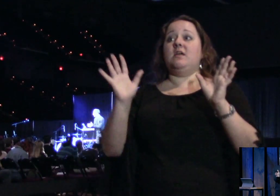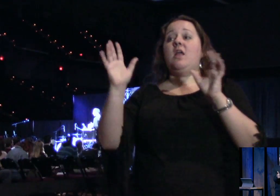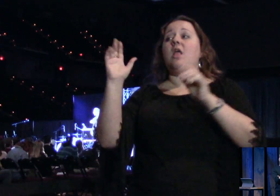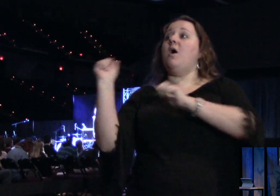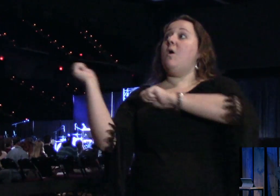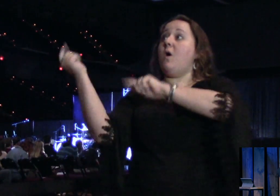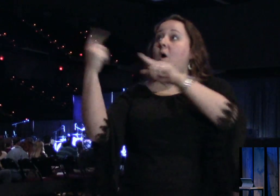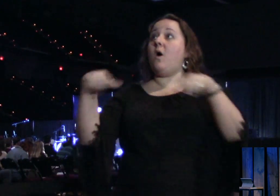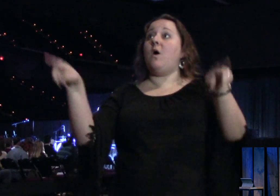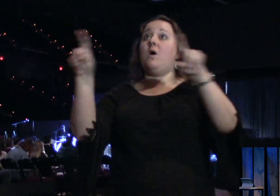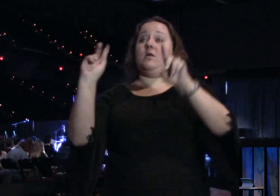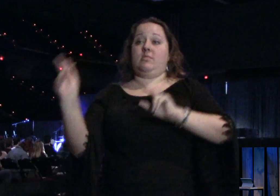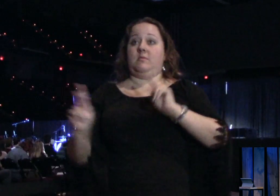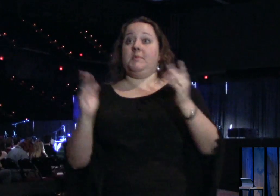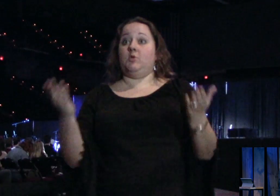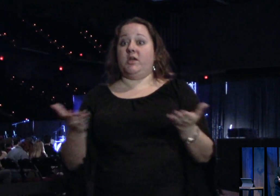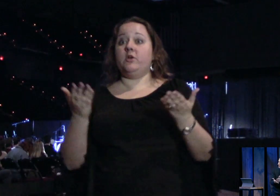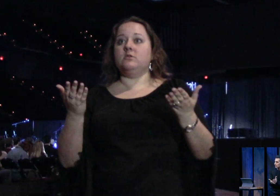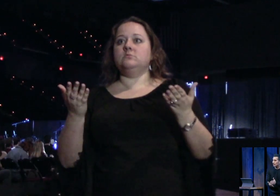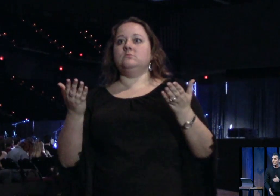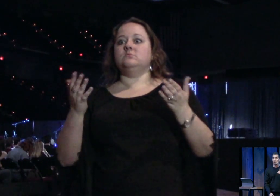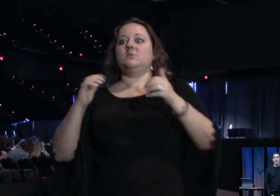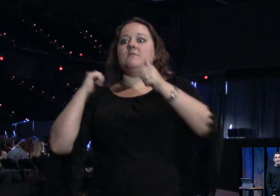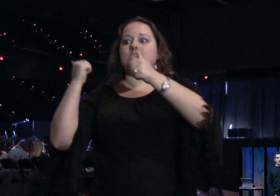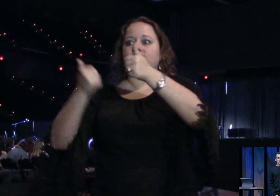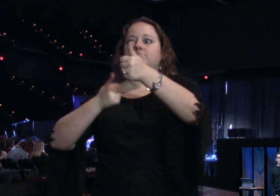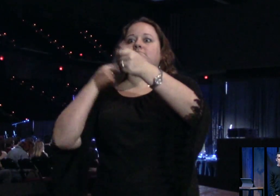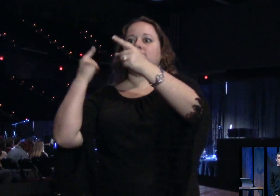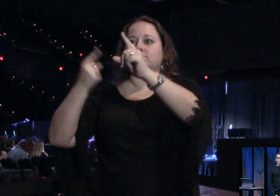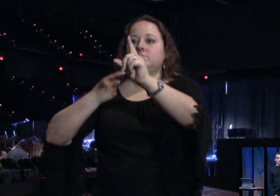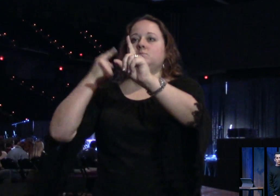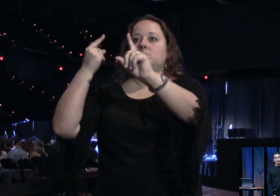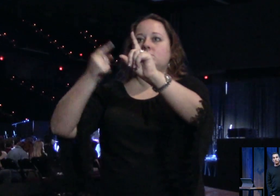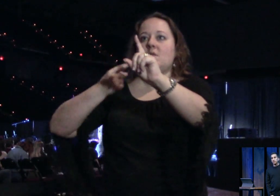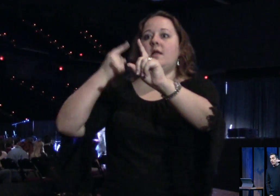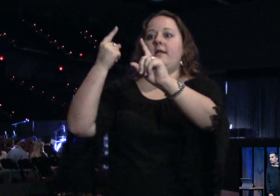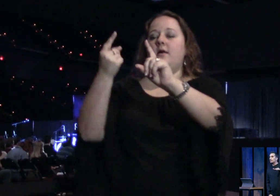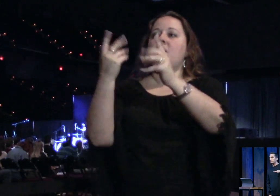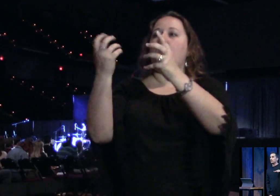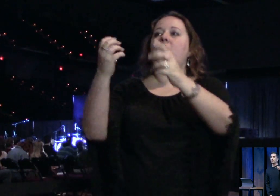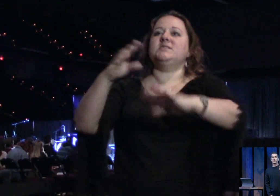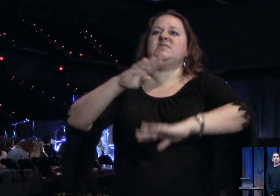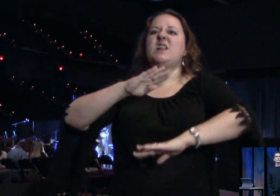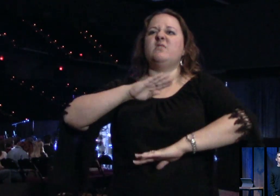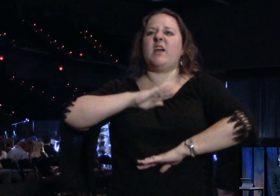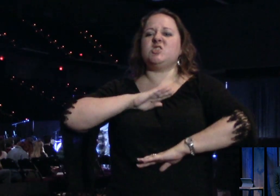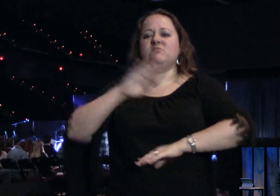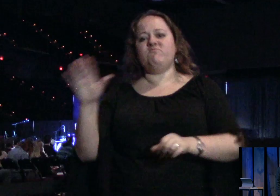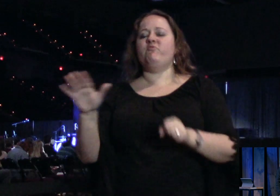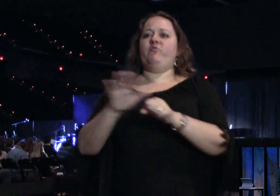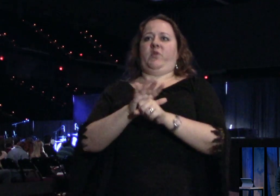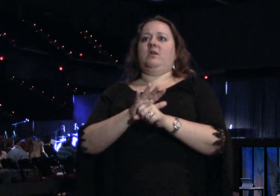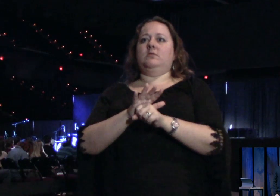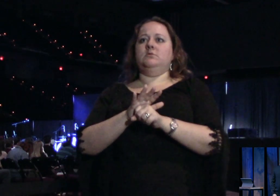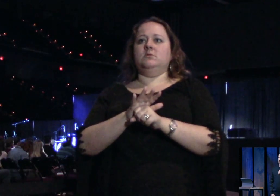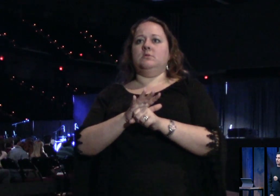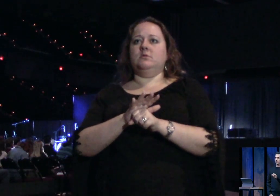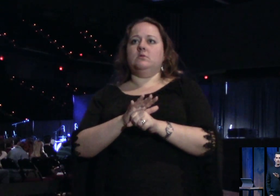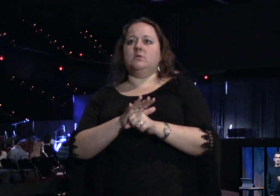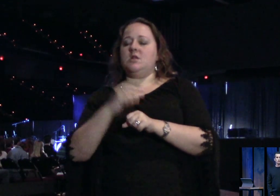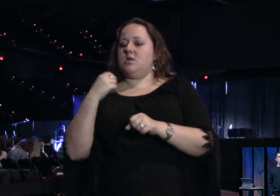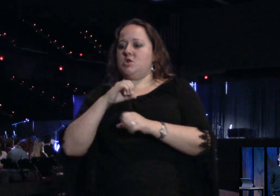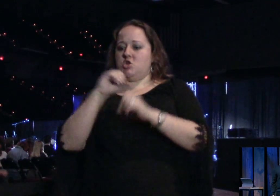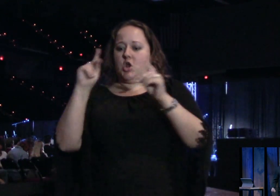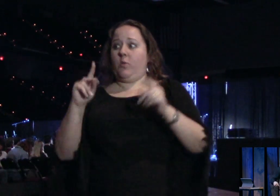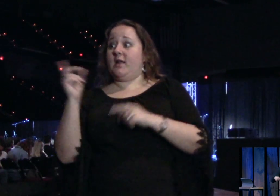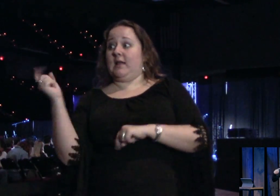stating the obvious. Every single person in here is relentlessly pursuing satisfaction and fulfillment.